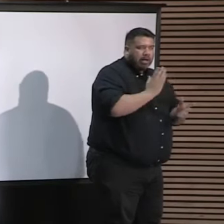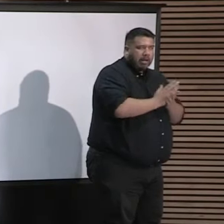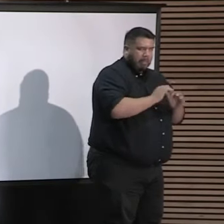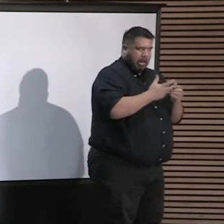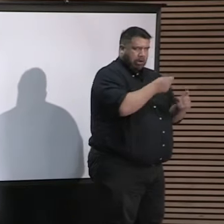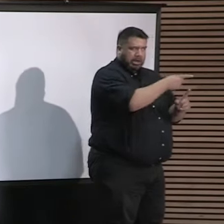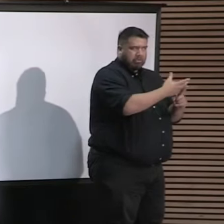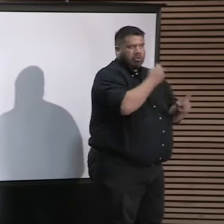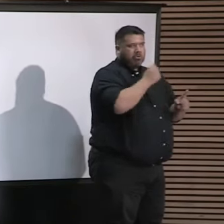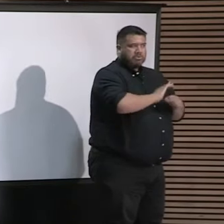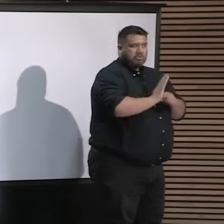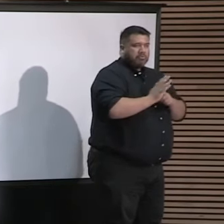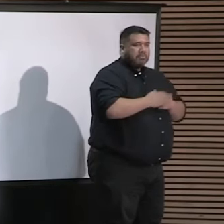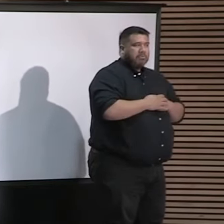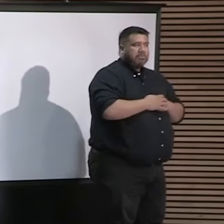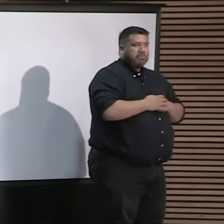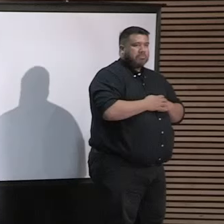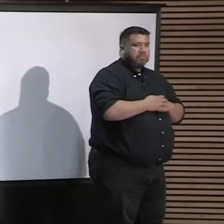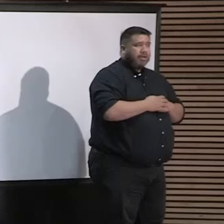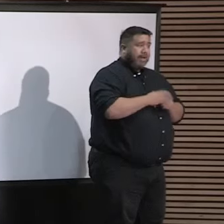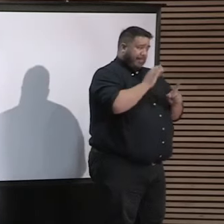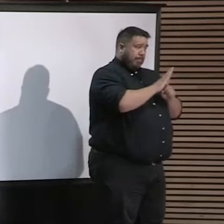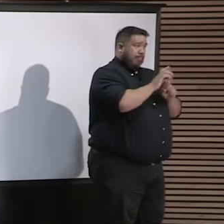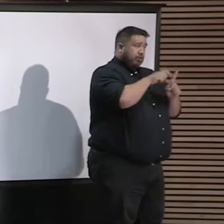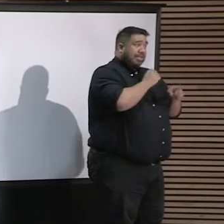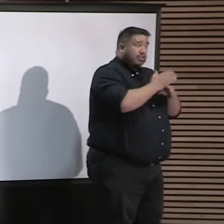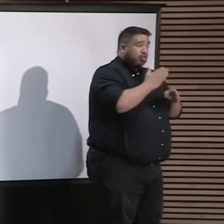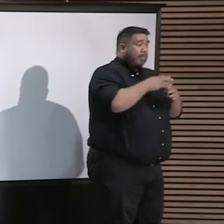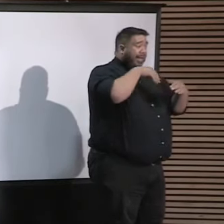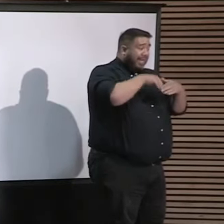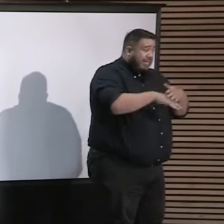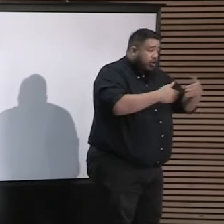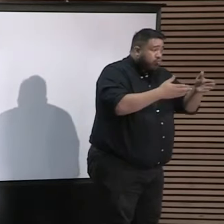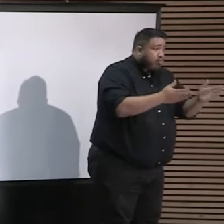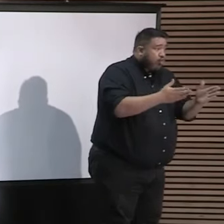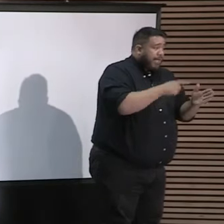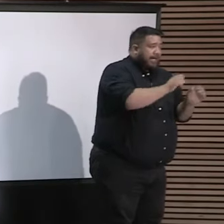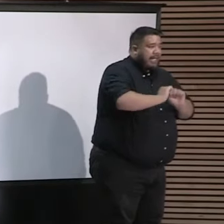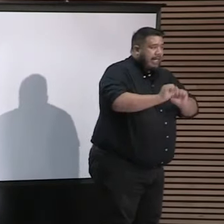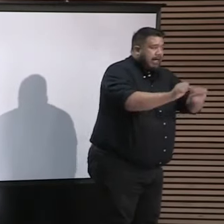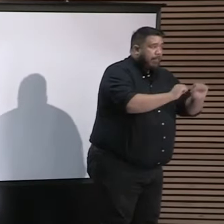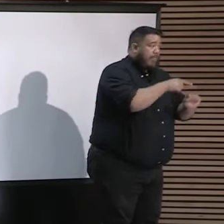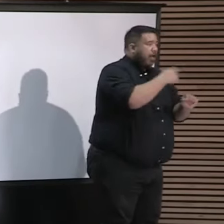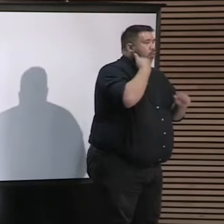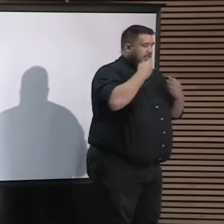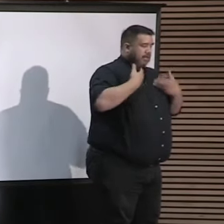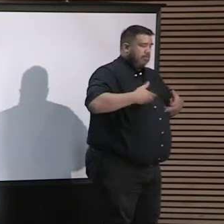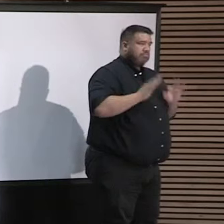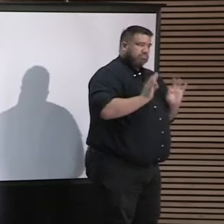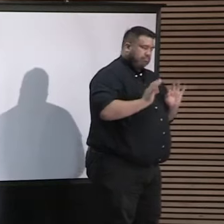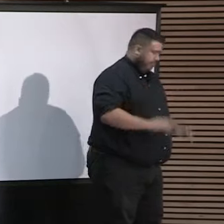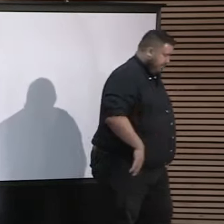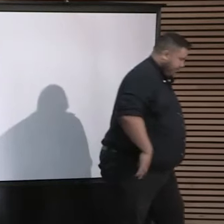when the maintenance workers enter any room, that someone positive might have been, and they do have appropriate PPE. Saying that